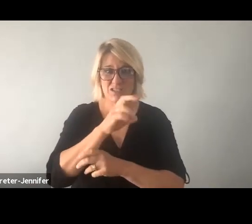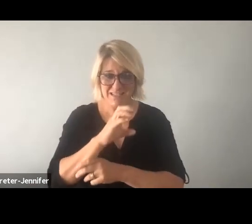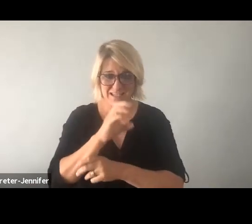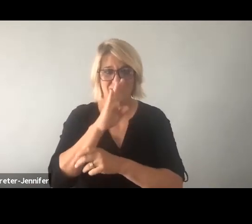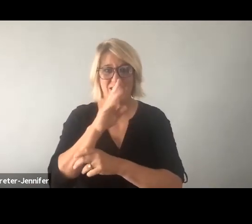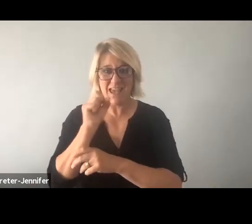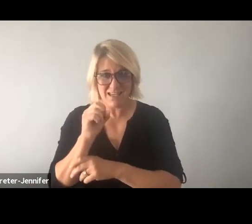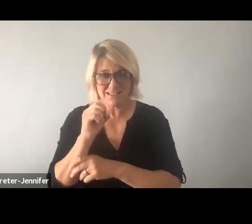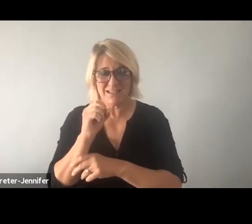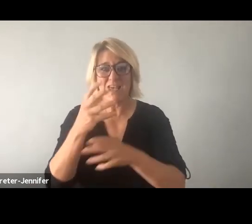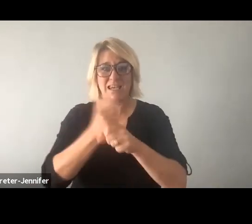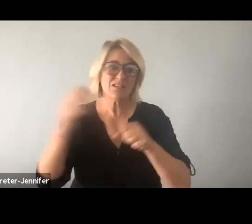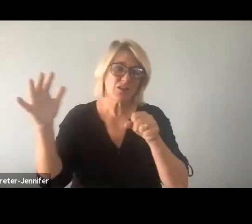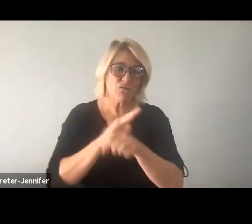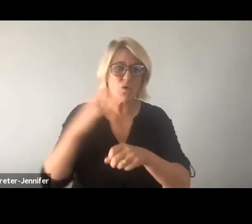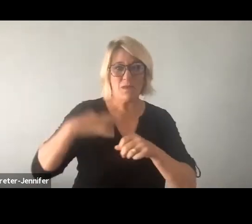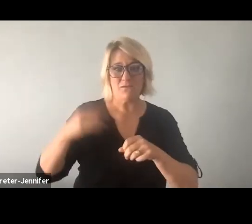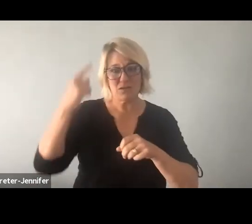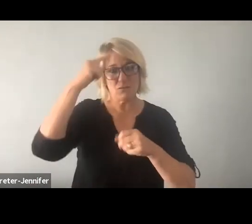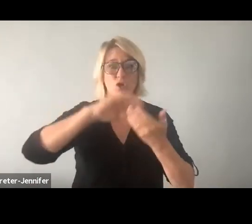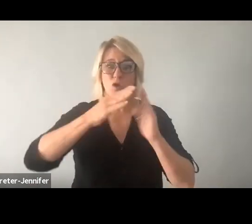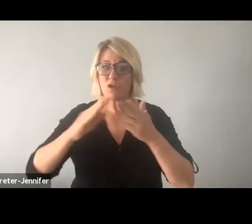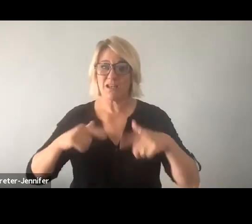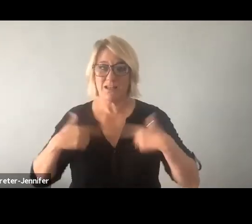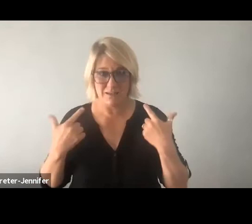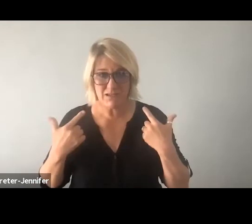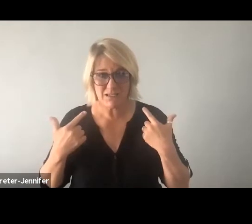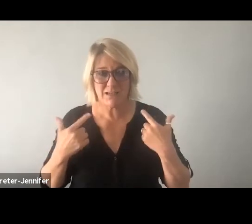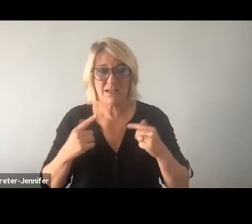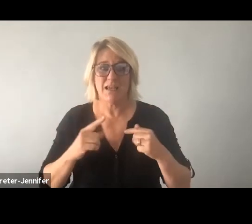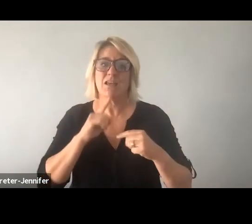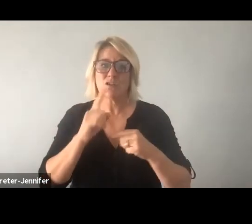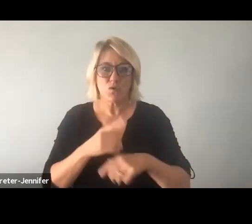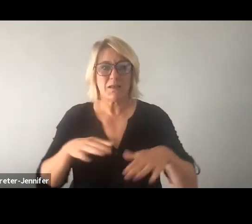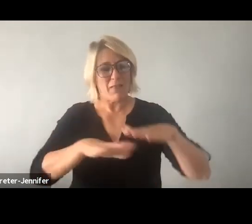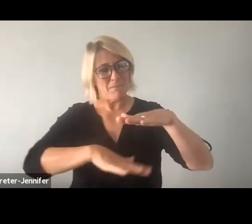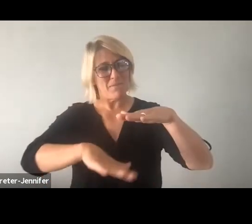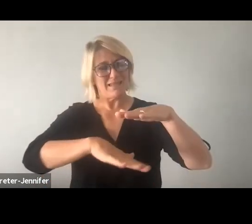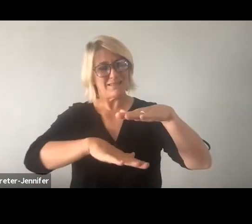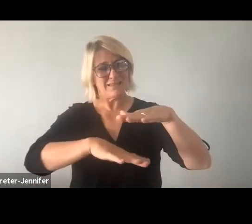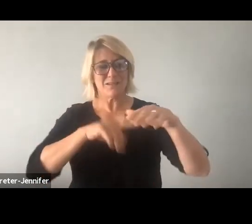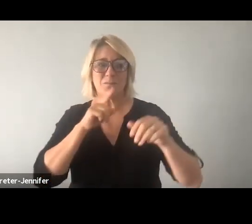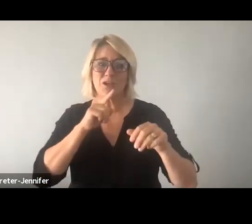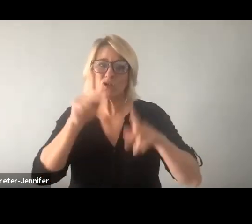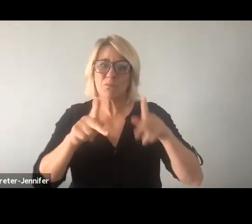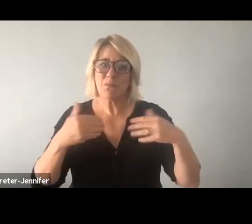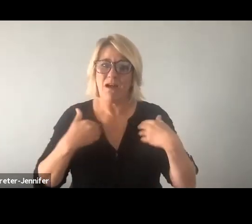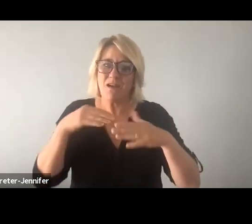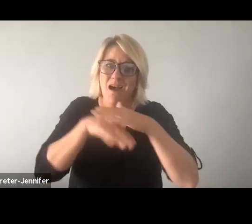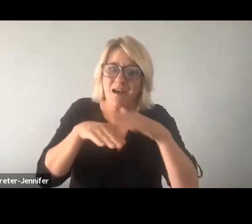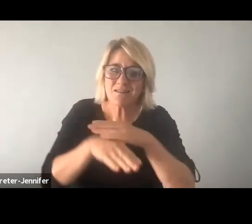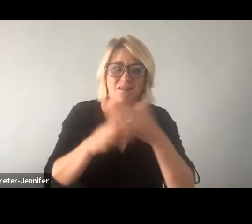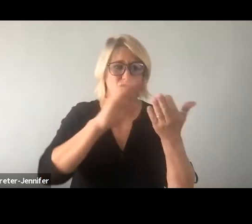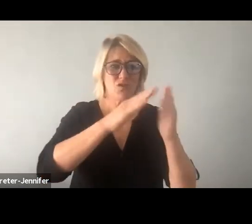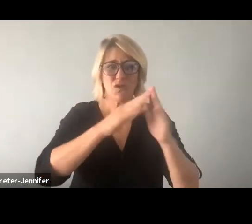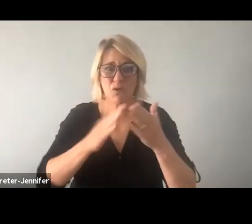full benefits of community living. It truly is about the basics, making sure people have access to the